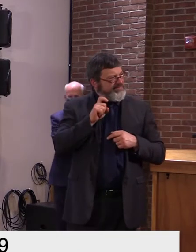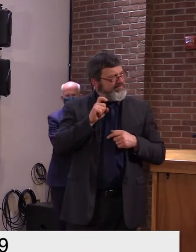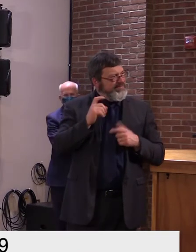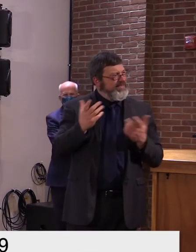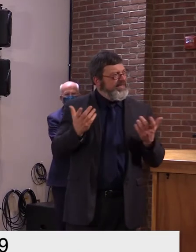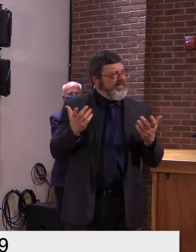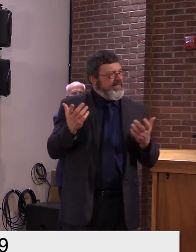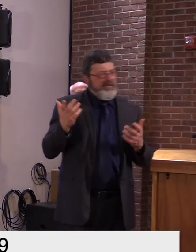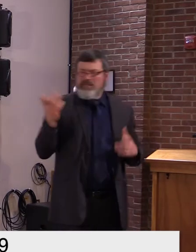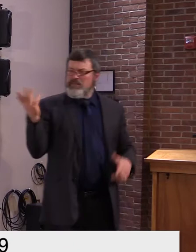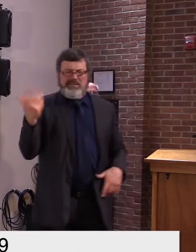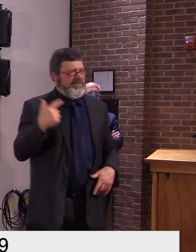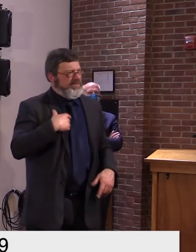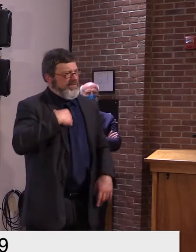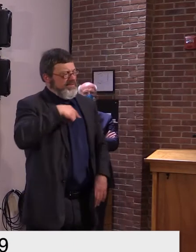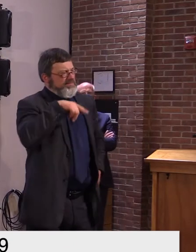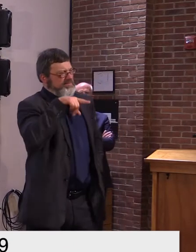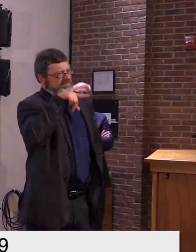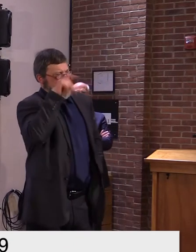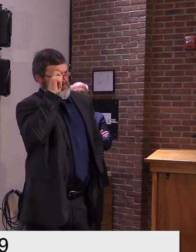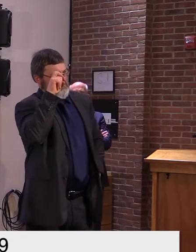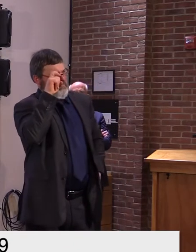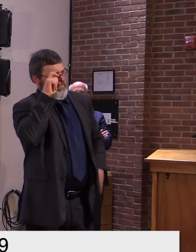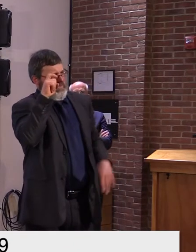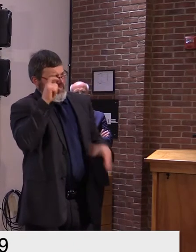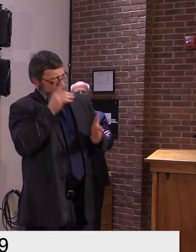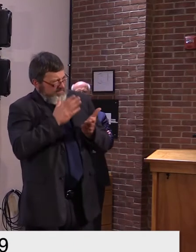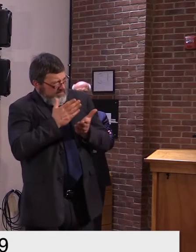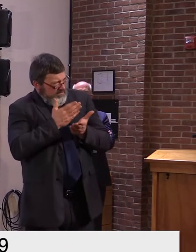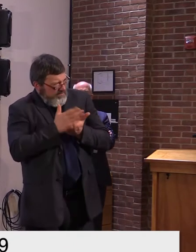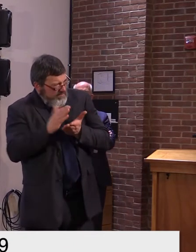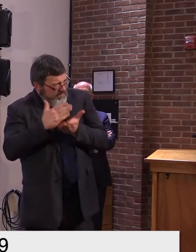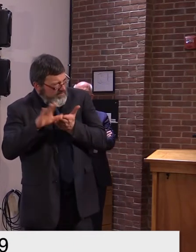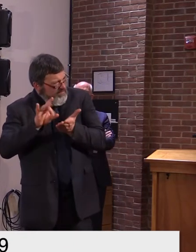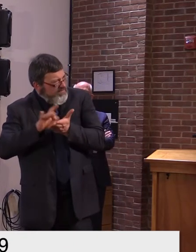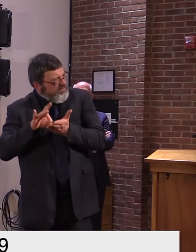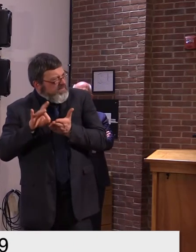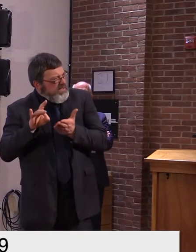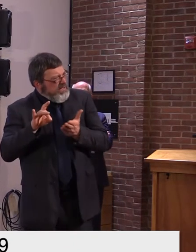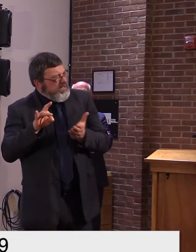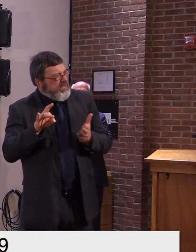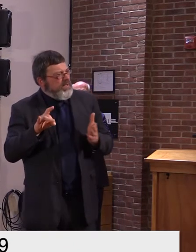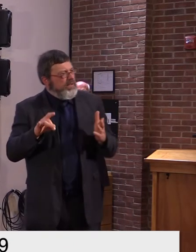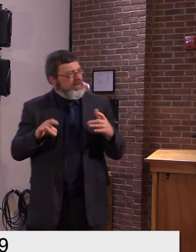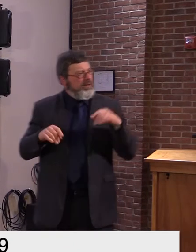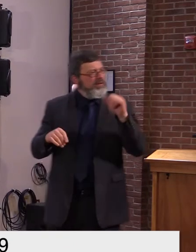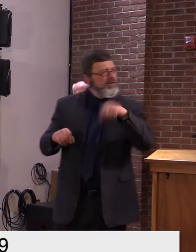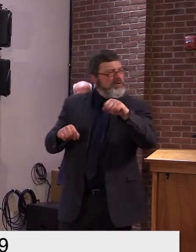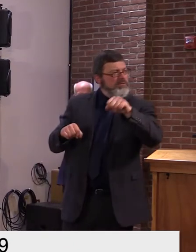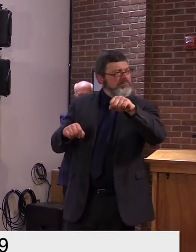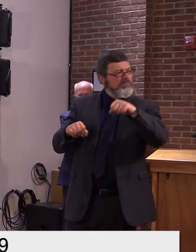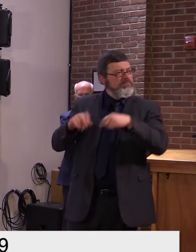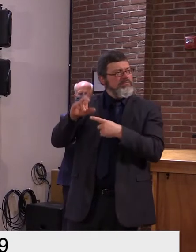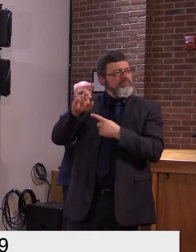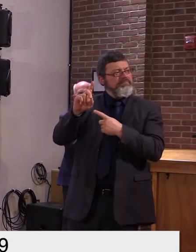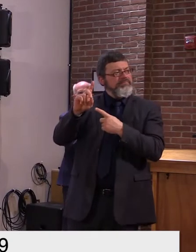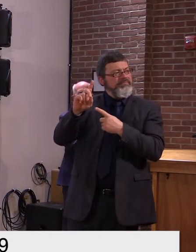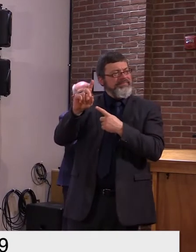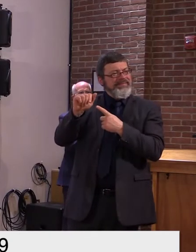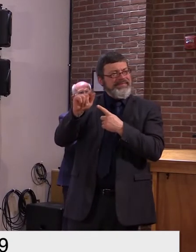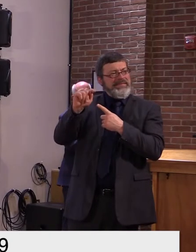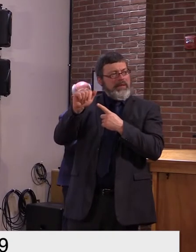I was told that it was a contractor called Dataman USA, contracting with the state of Vermont and possibly some other